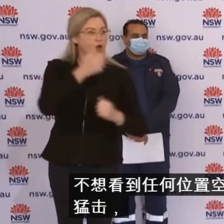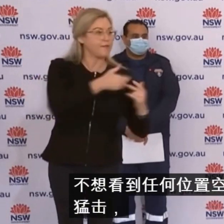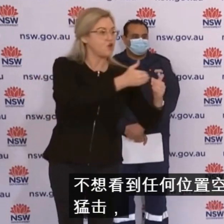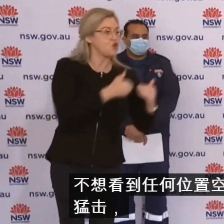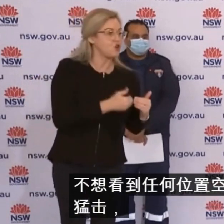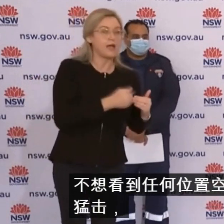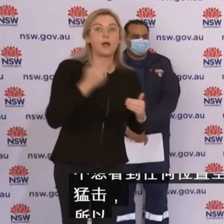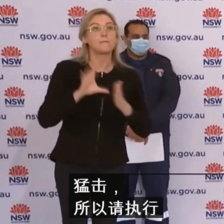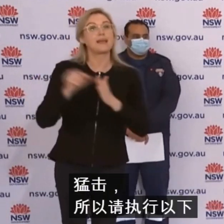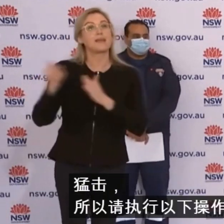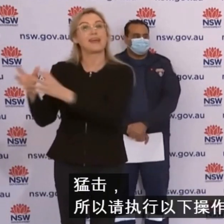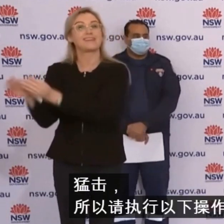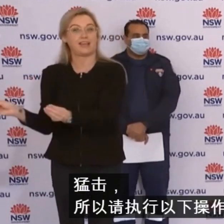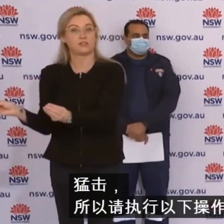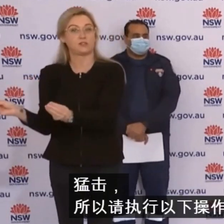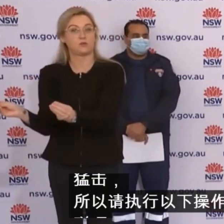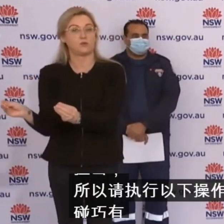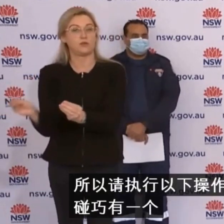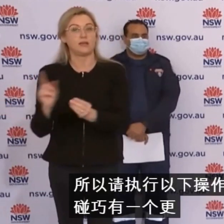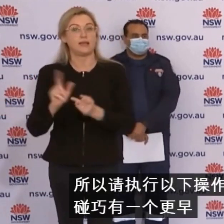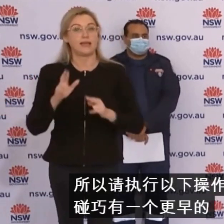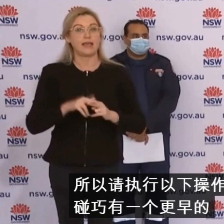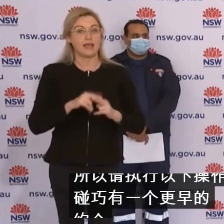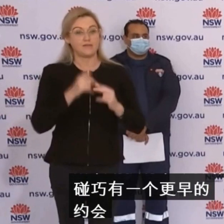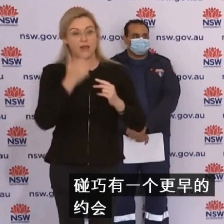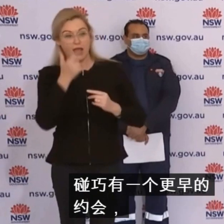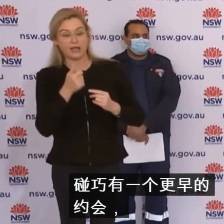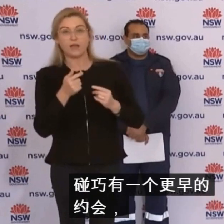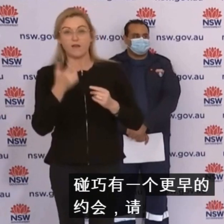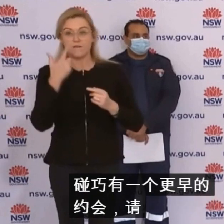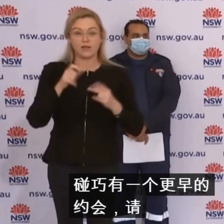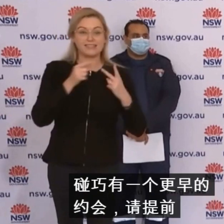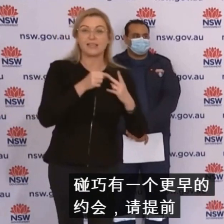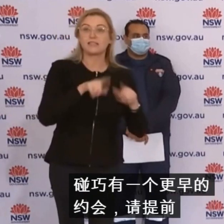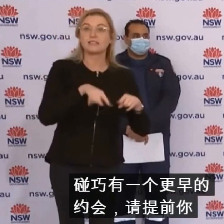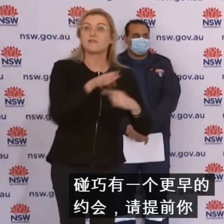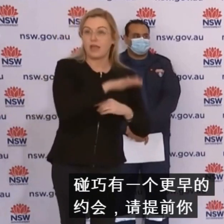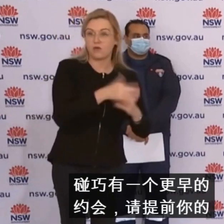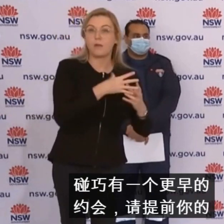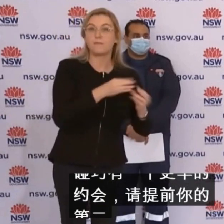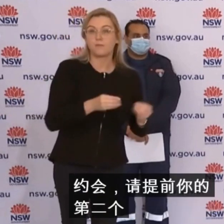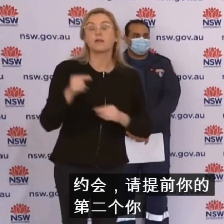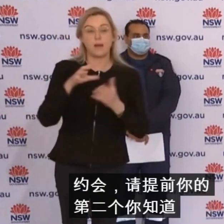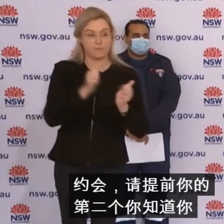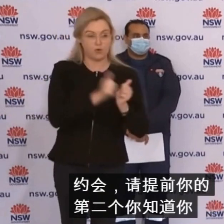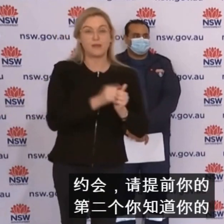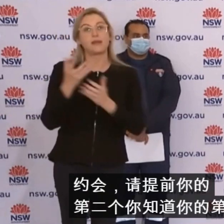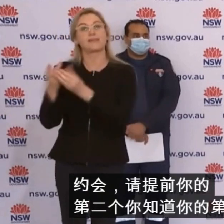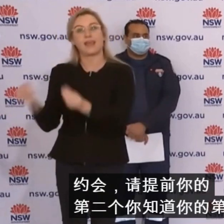in arms. So please do the right thing if you happen to have got an earlier appointment, and please bring ahead your